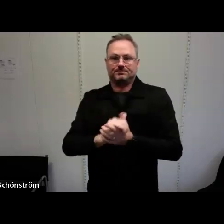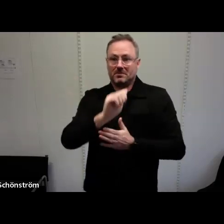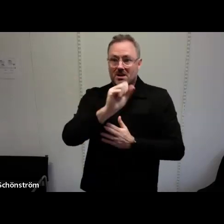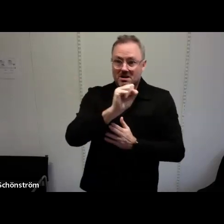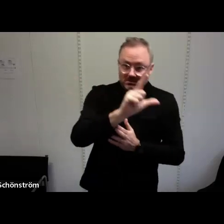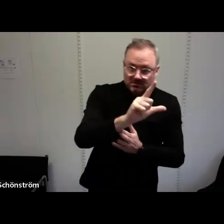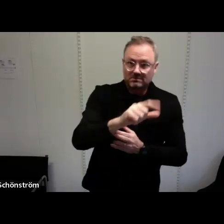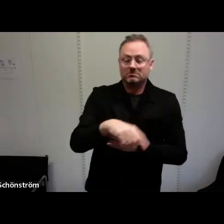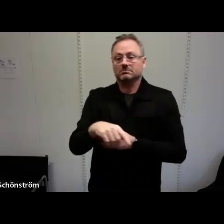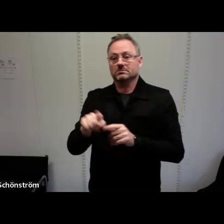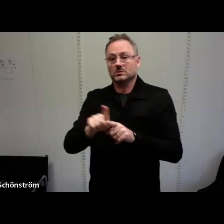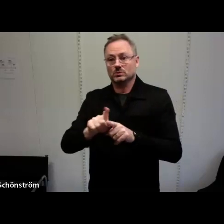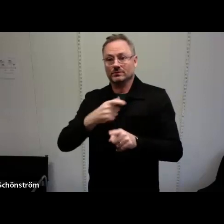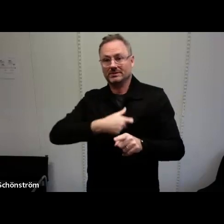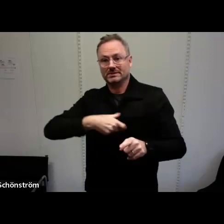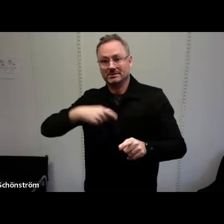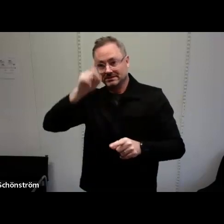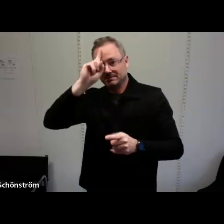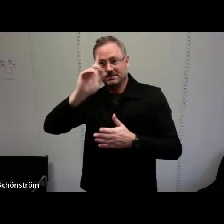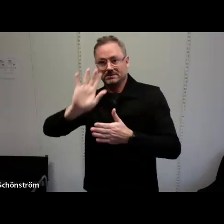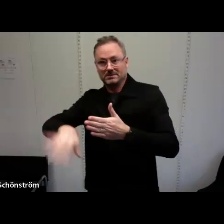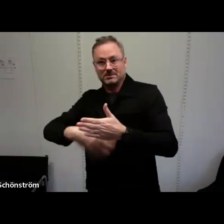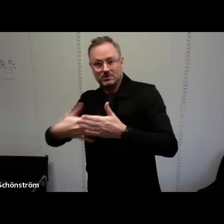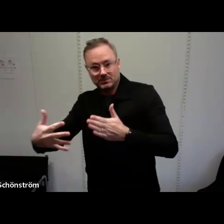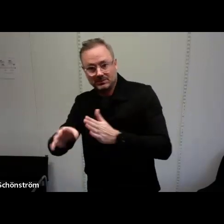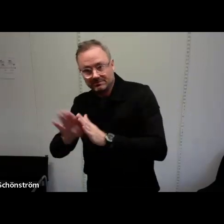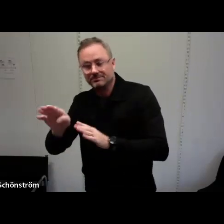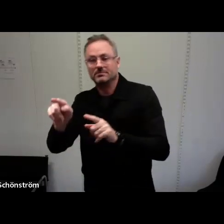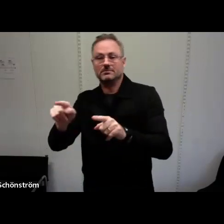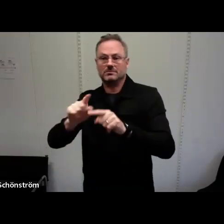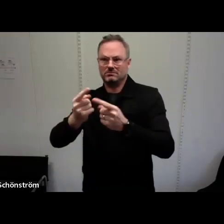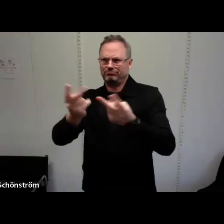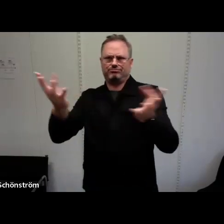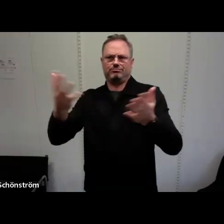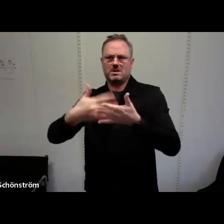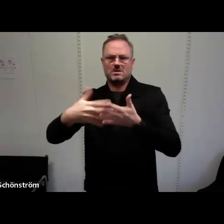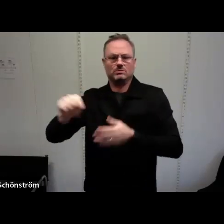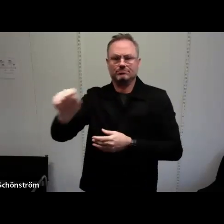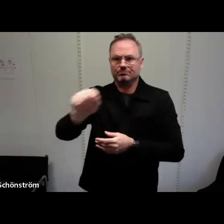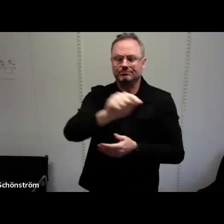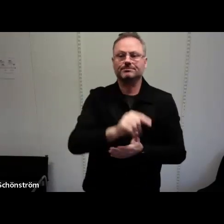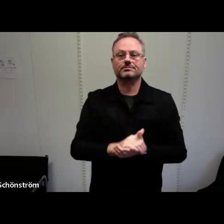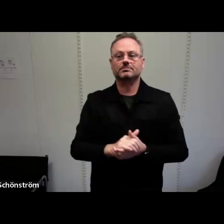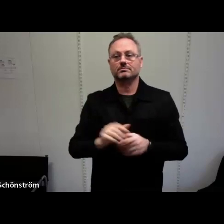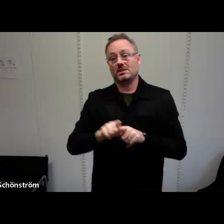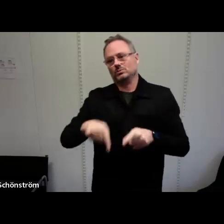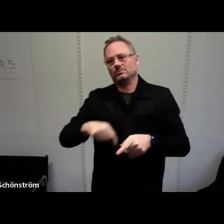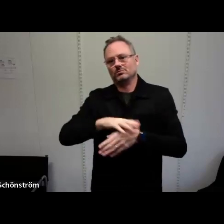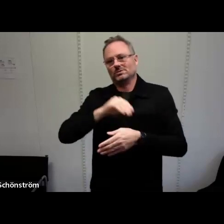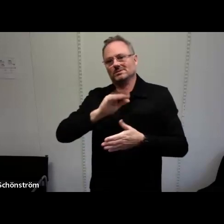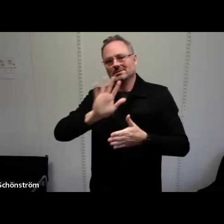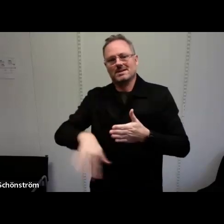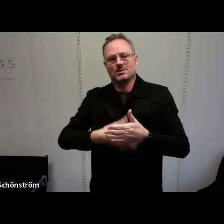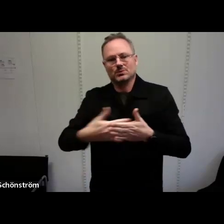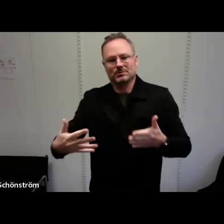it from the ASL version. There's also a Swiss German SRT test. I mean, there's several of them